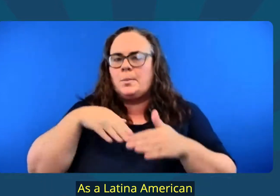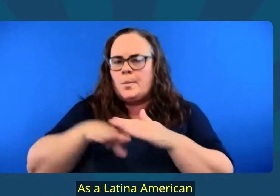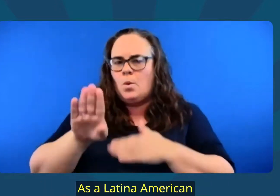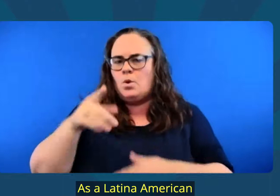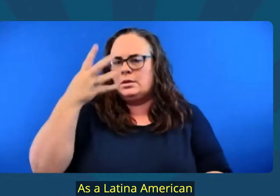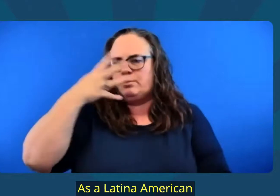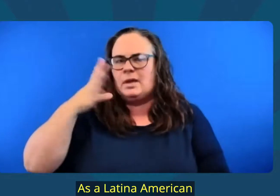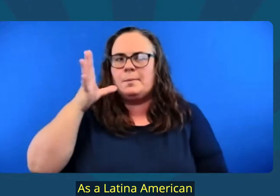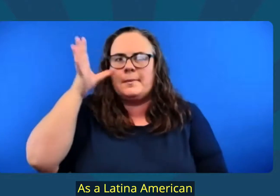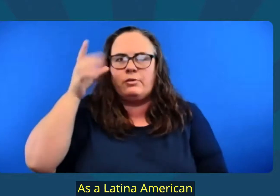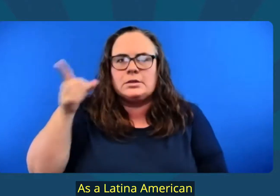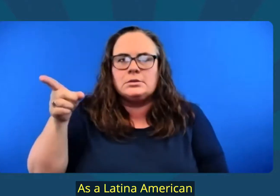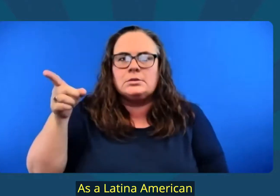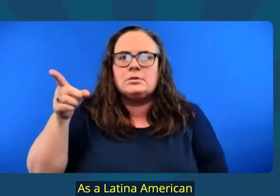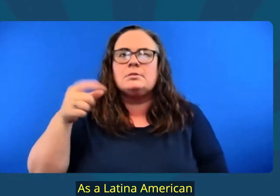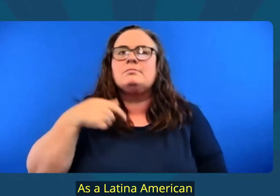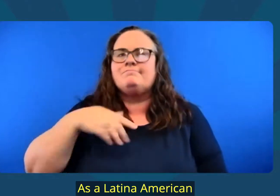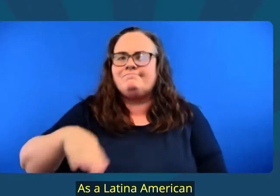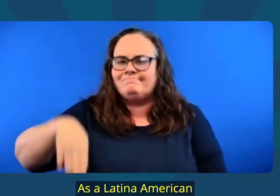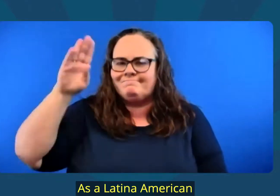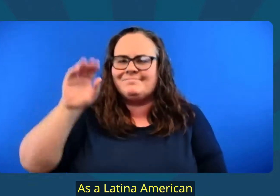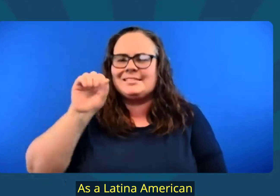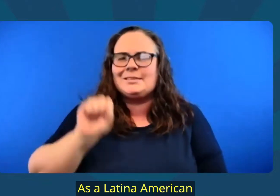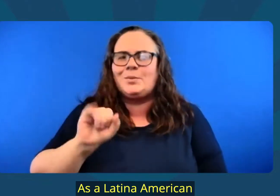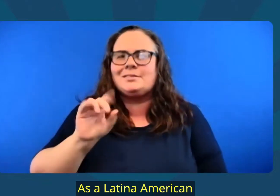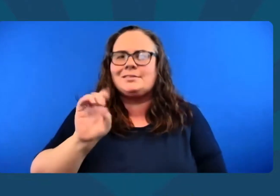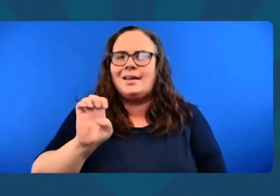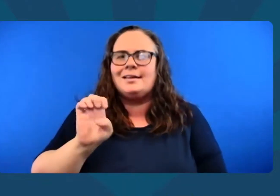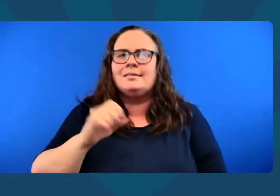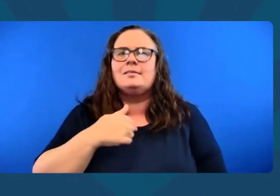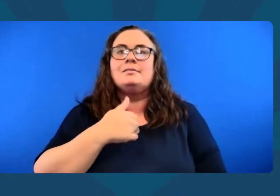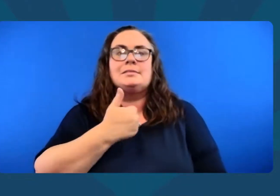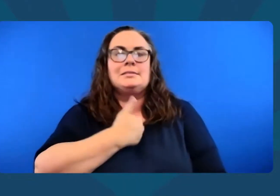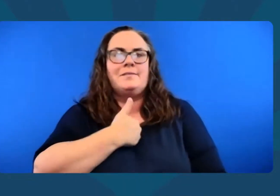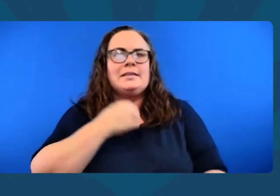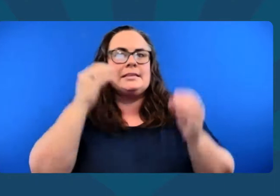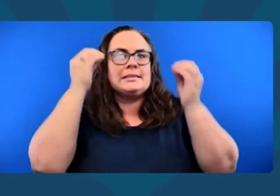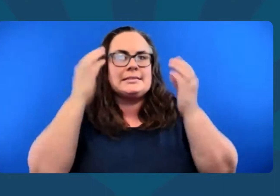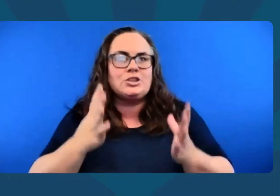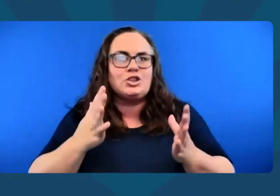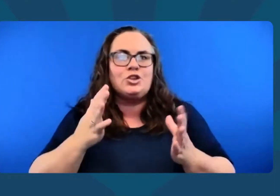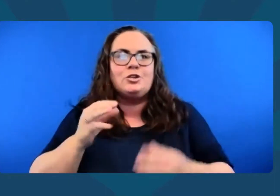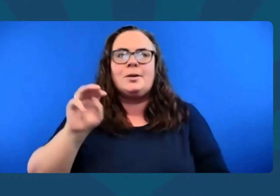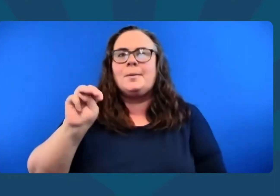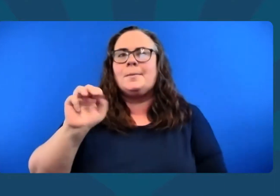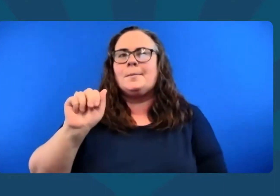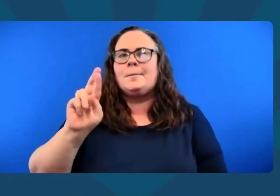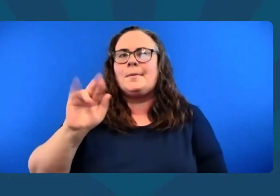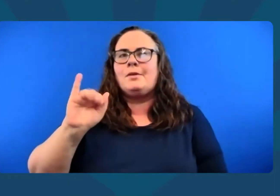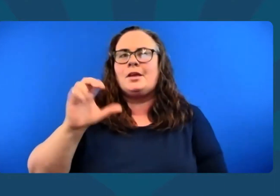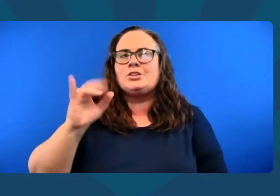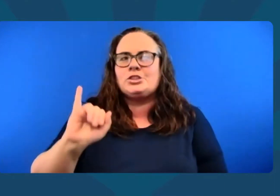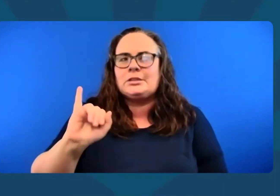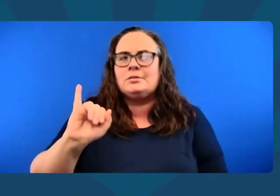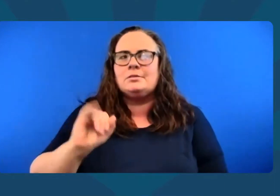As a Latina American born to immigrant parents, raised in the South Side, I am a